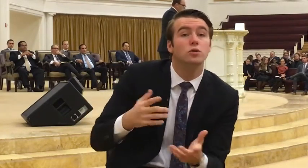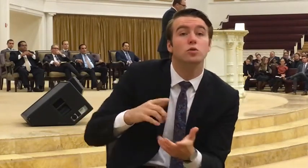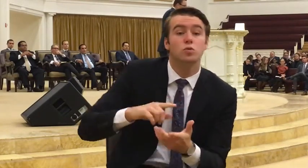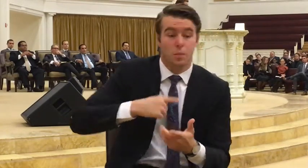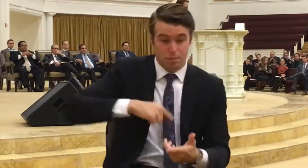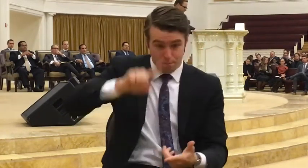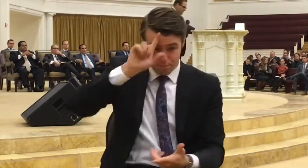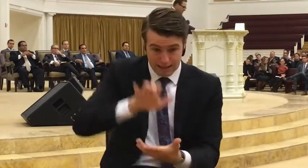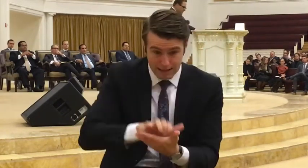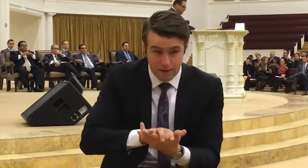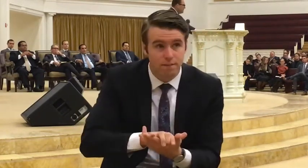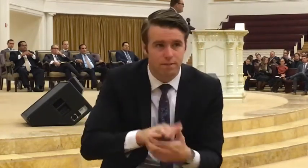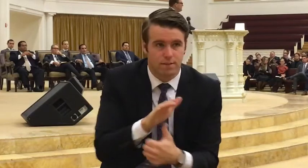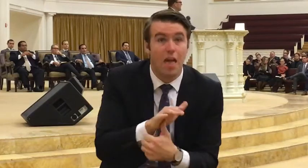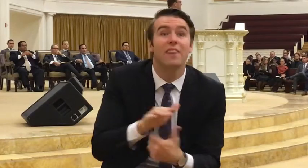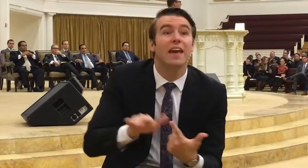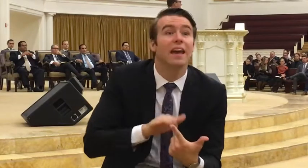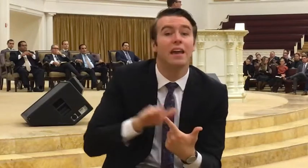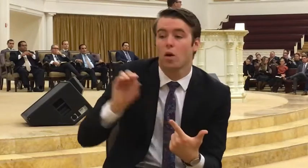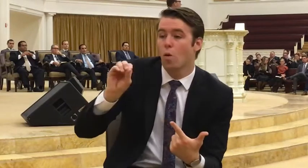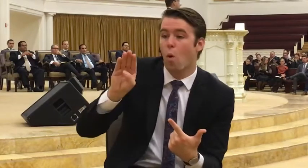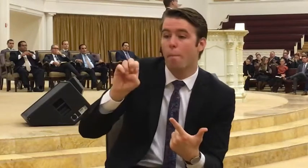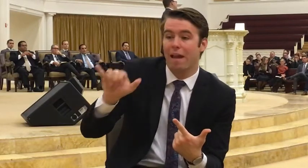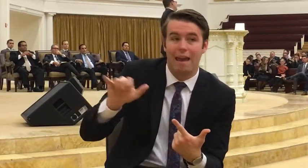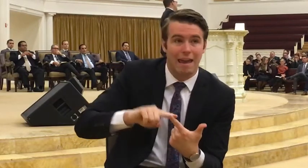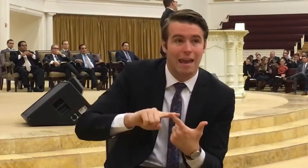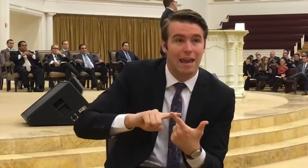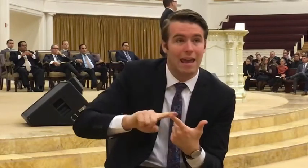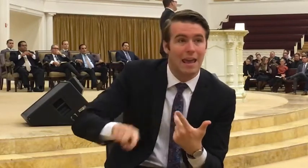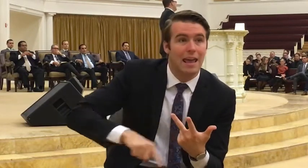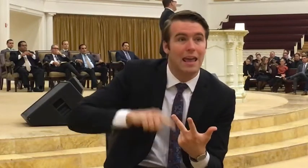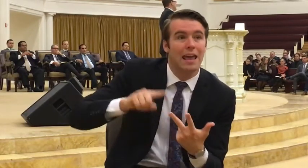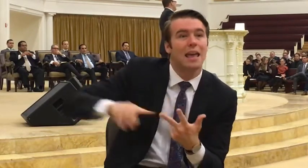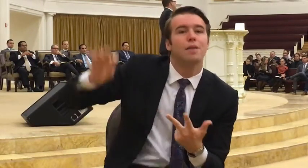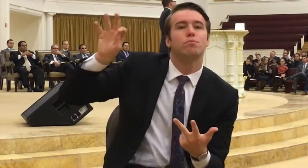then it must be obeyed, then it must be preached.